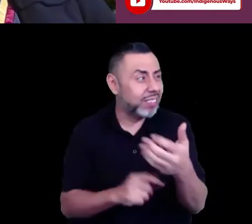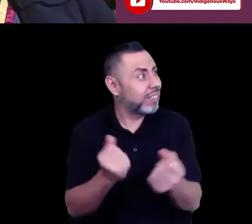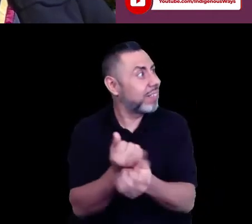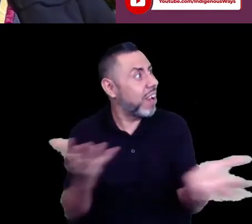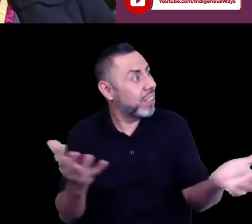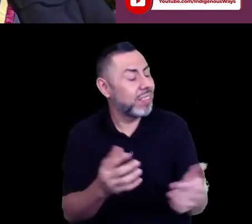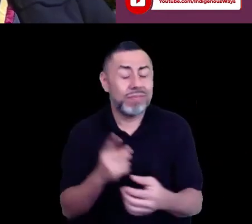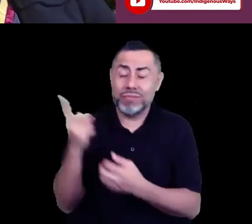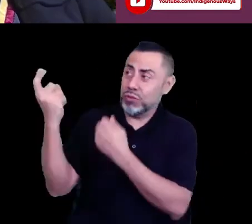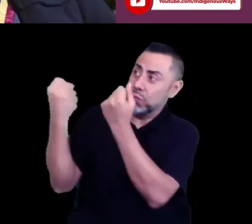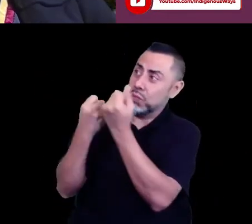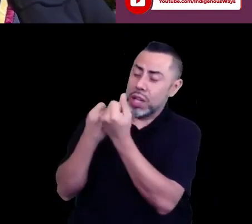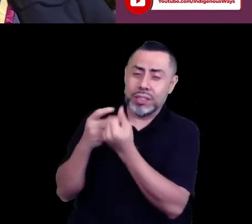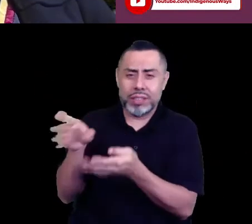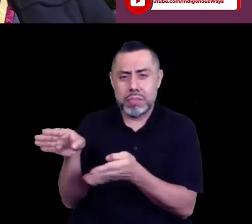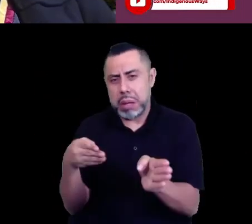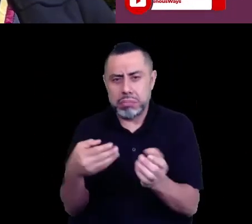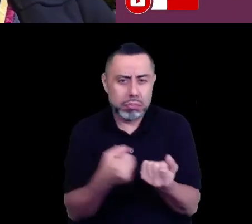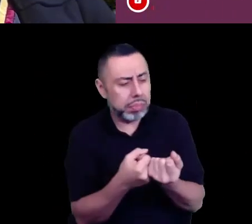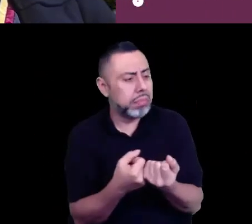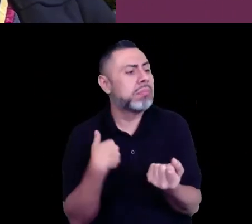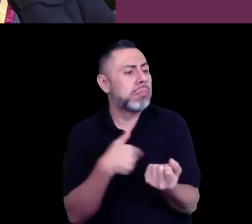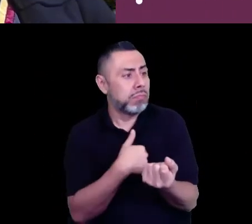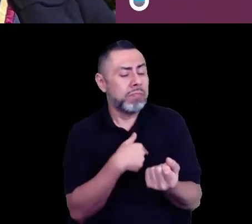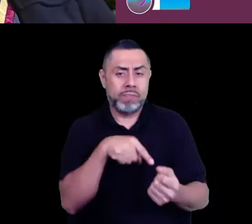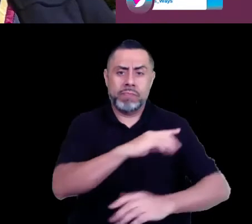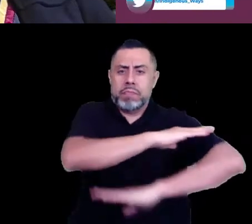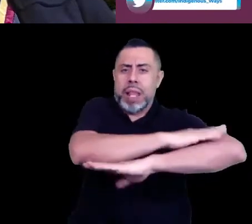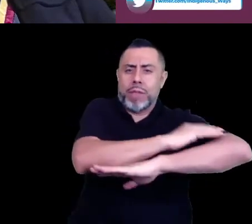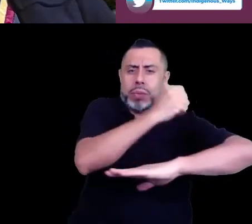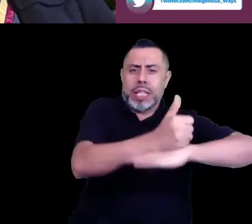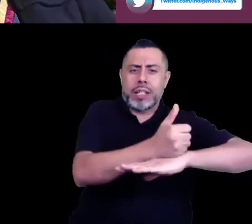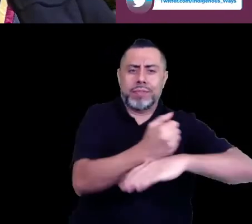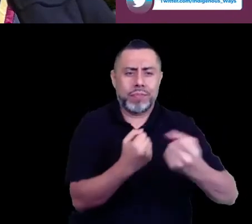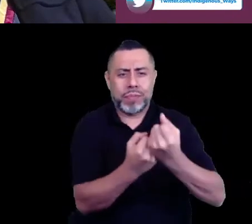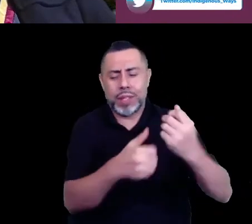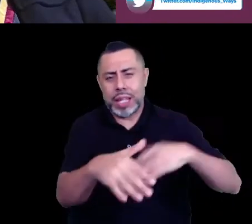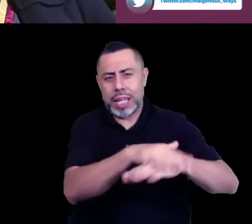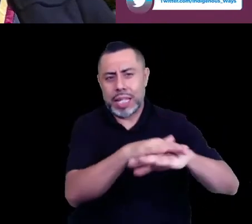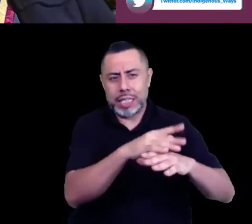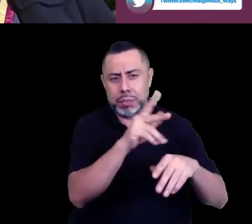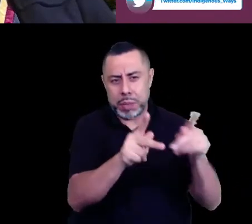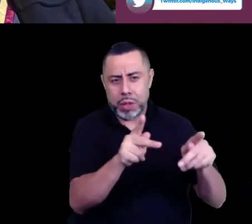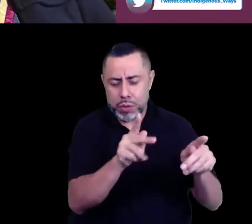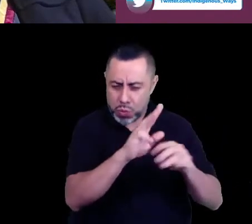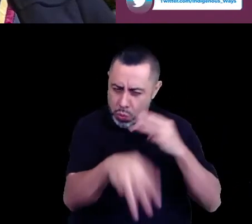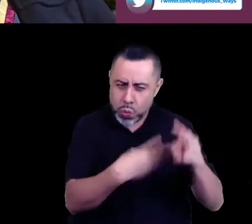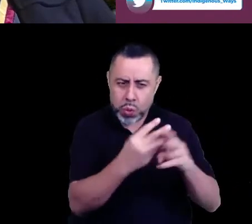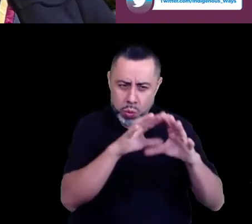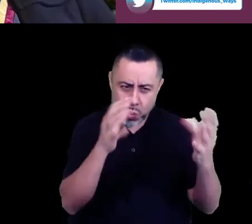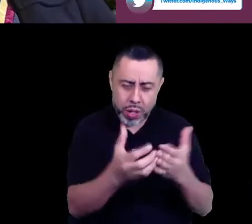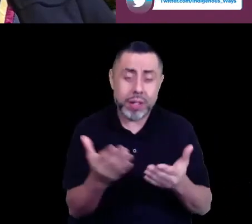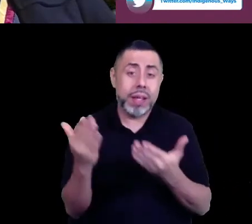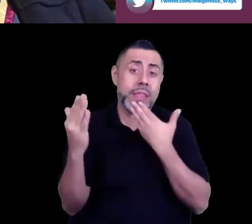support this platform for our Indigenous people worldwide. National Endowment of the Arts,